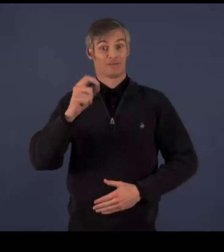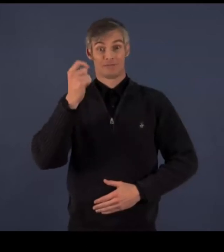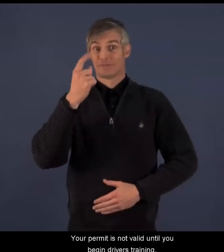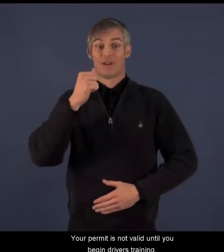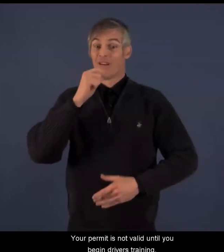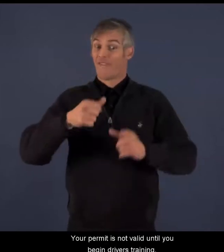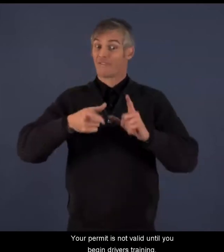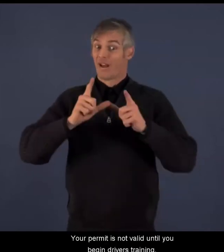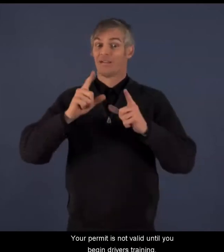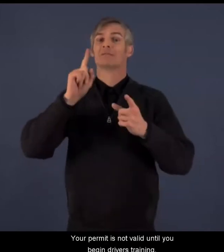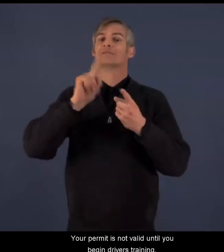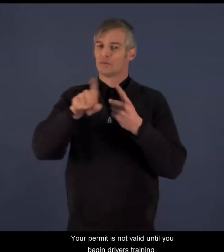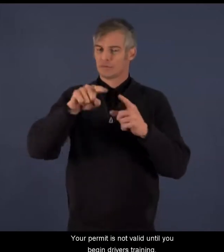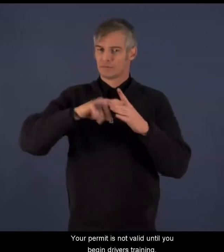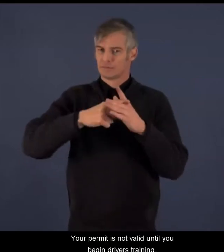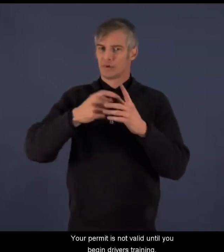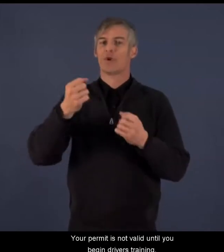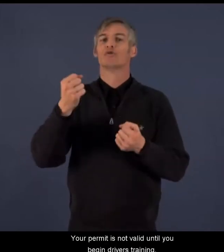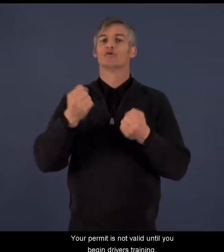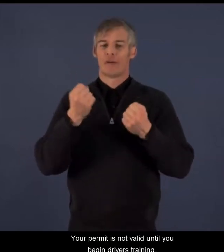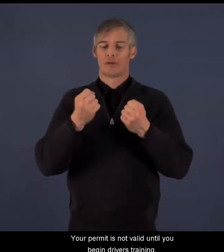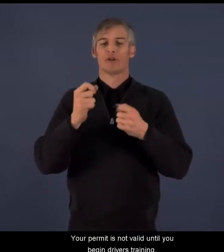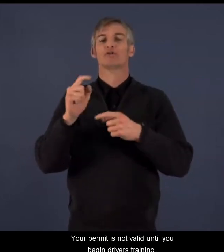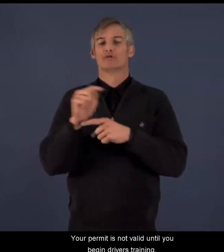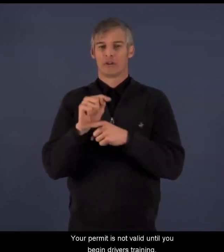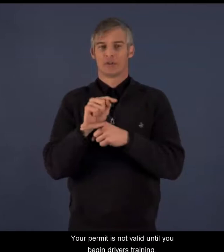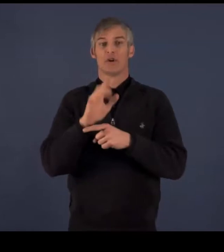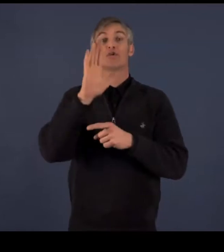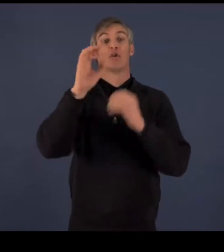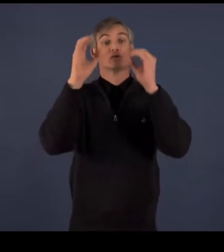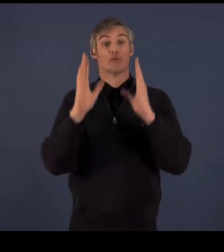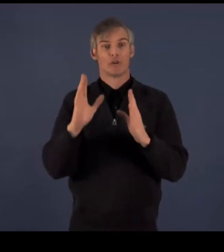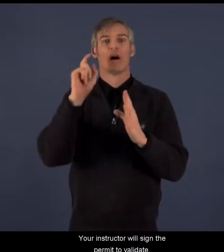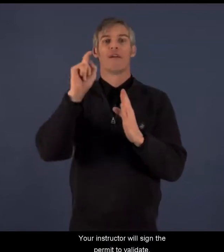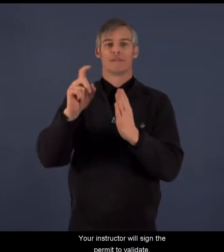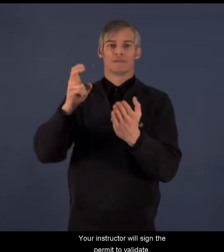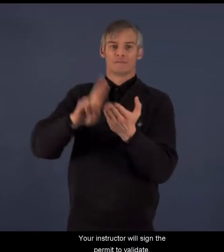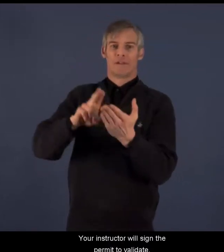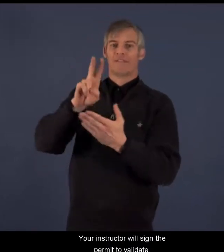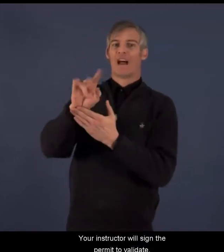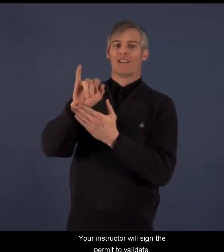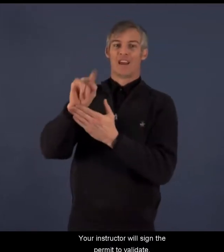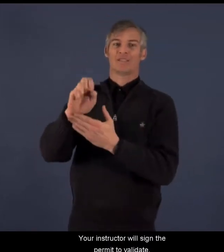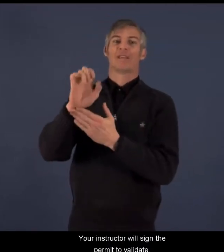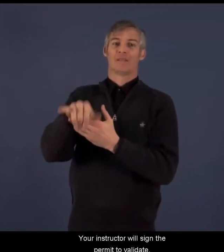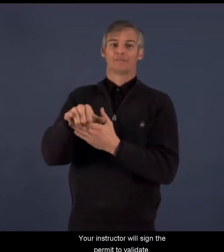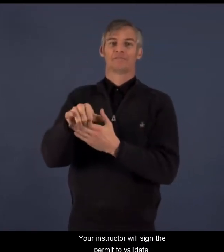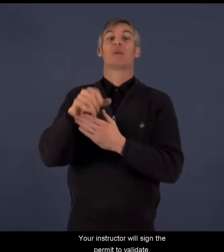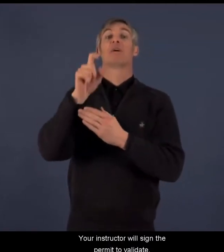Your permit is not valid until you begin driver's training. Your instructor will sign the permit to validate